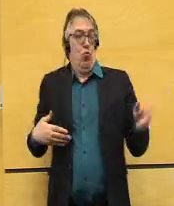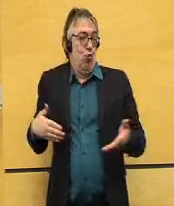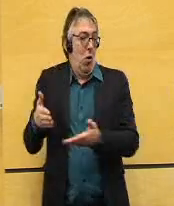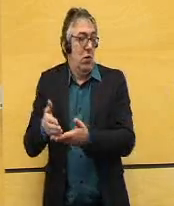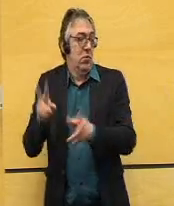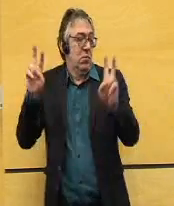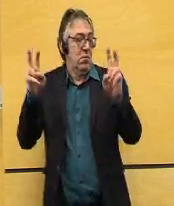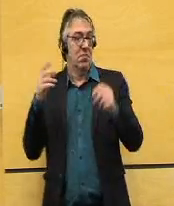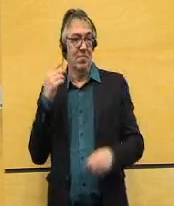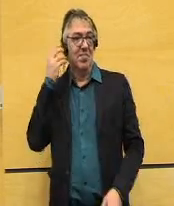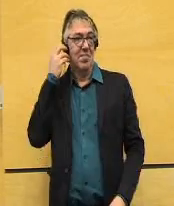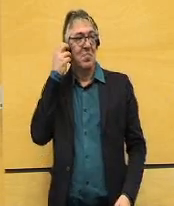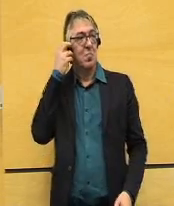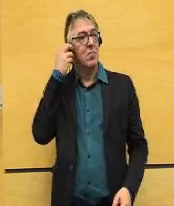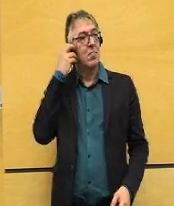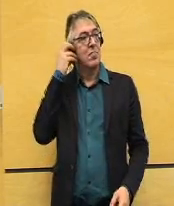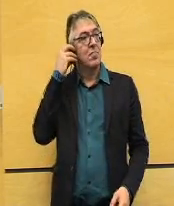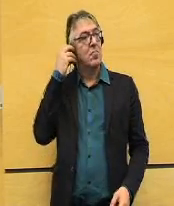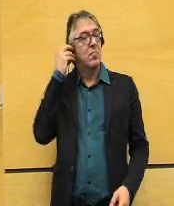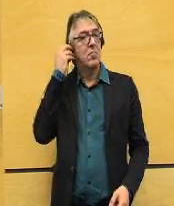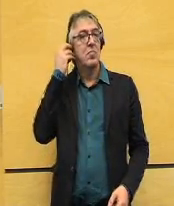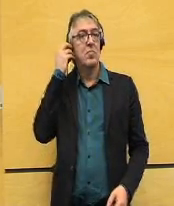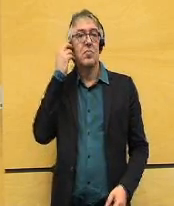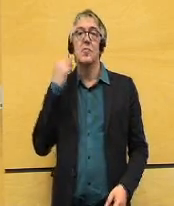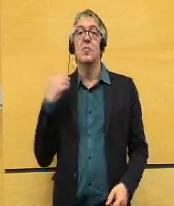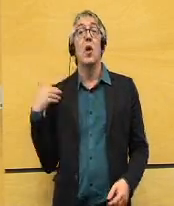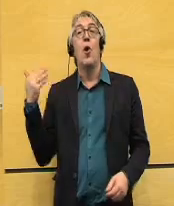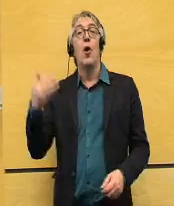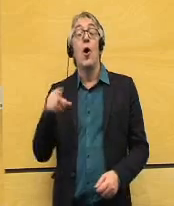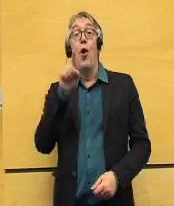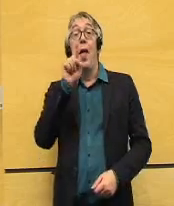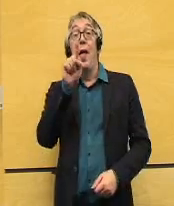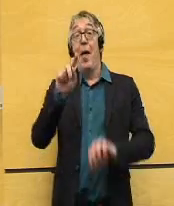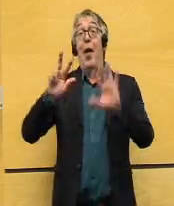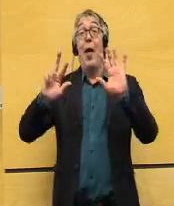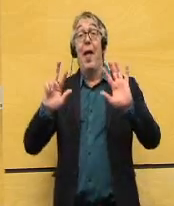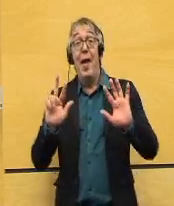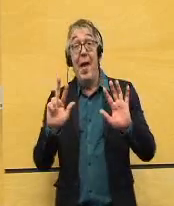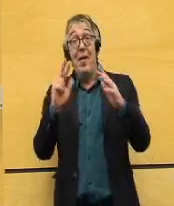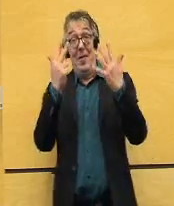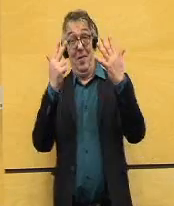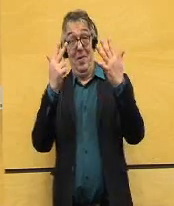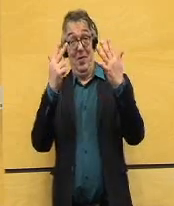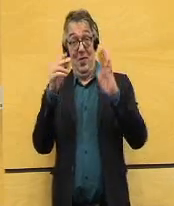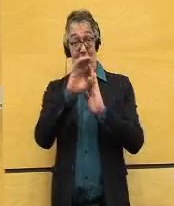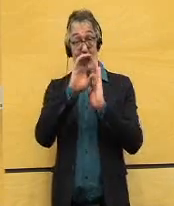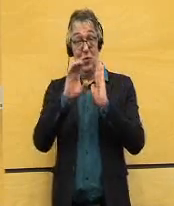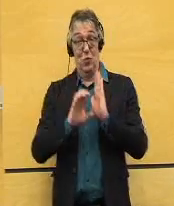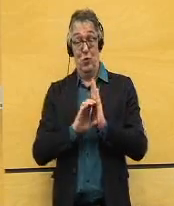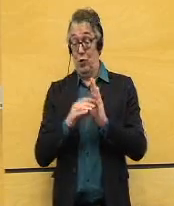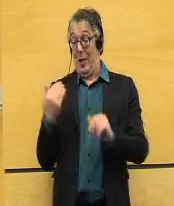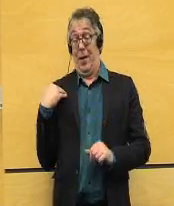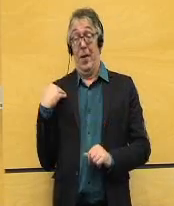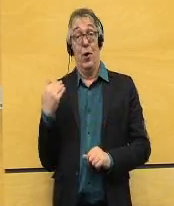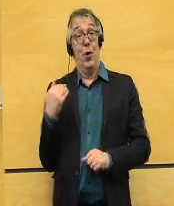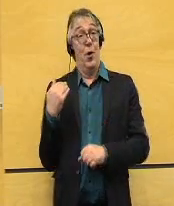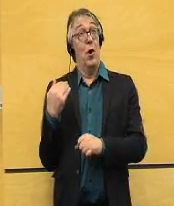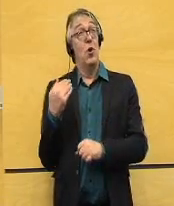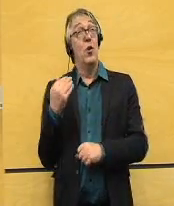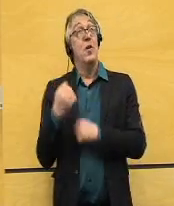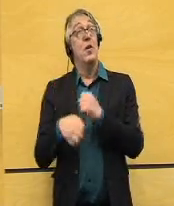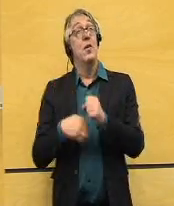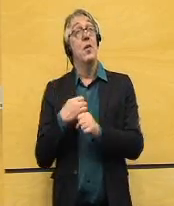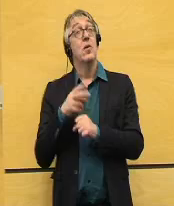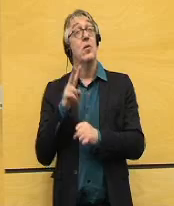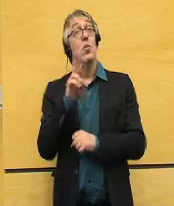further elaborated in the 18th constitution of the country in the year